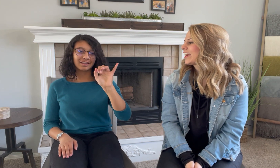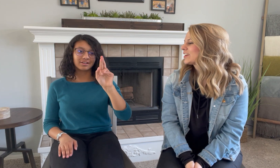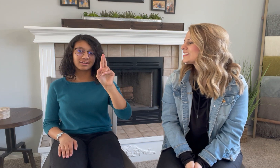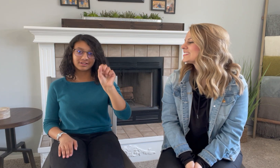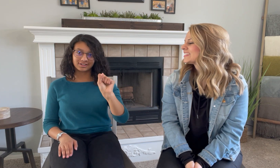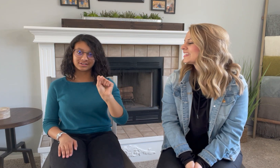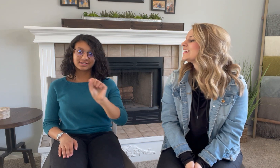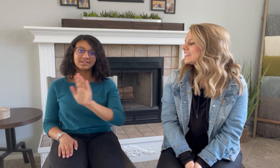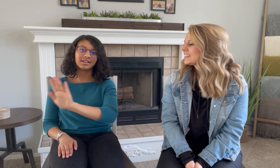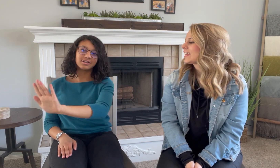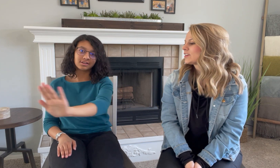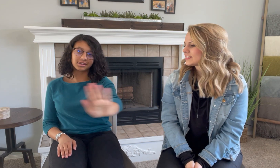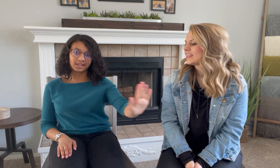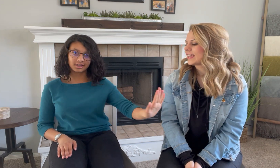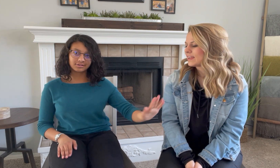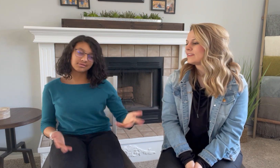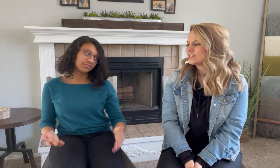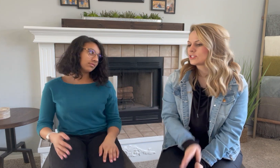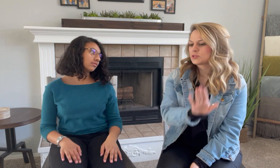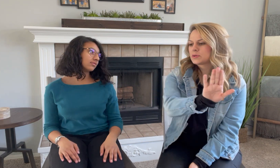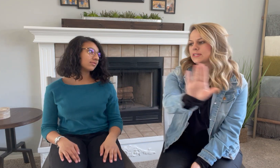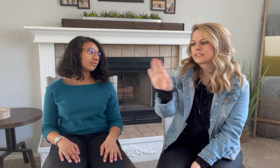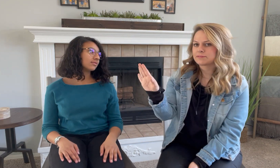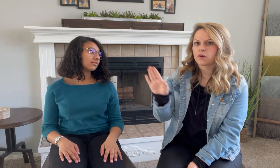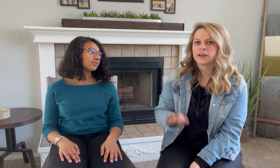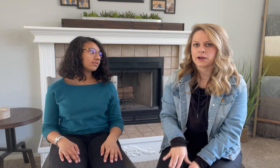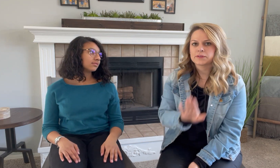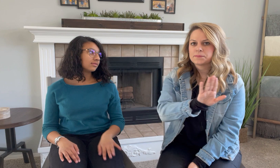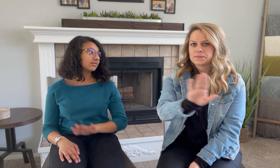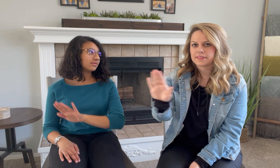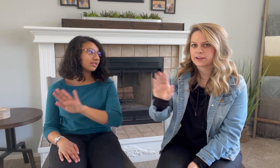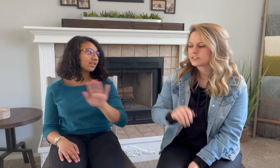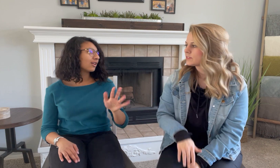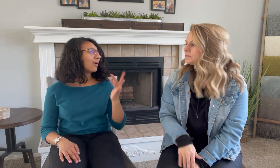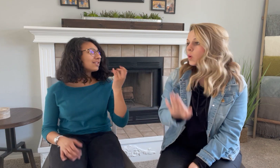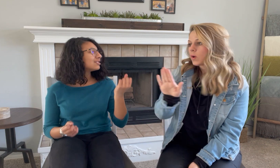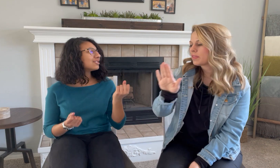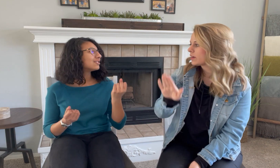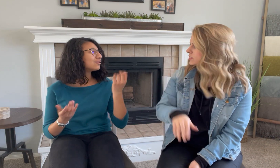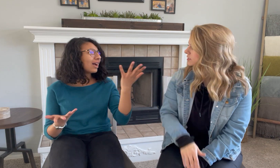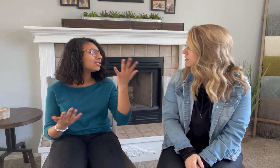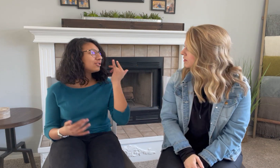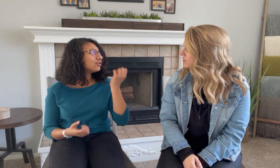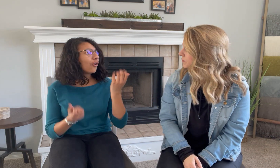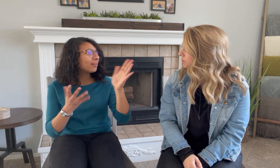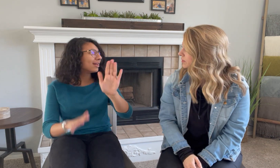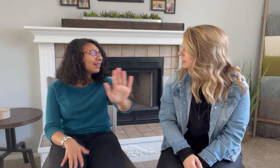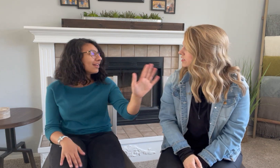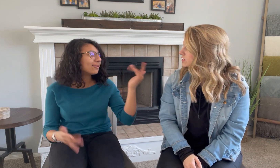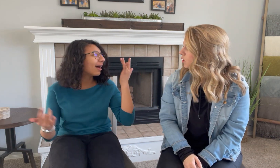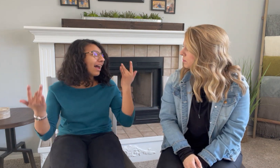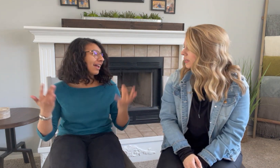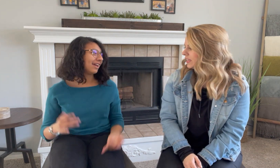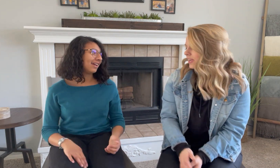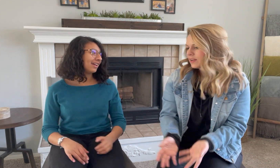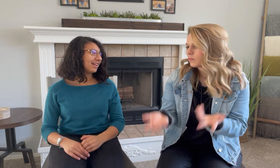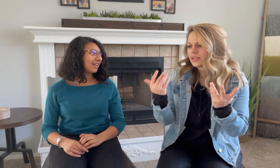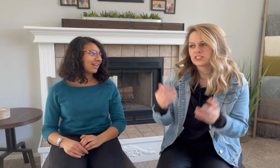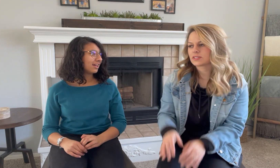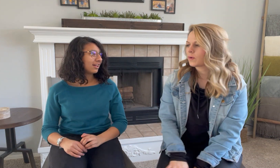theirs, and again, it's just the possessive going out. Yep, theirs, or theirs. There's so many, yeah, why, she said, why are